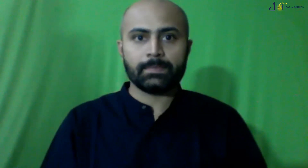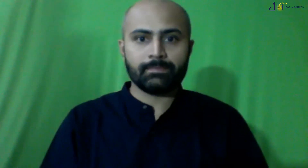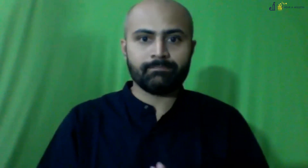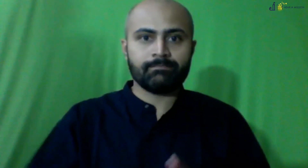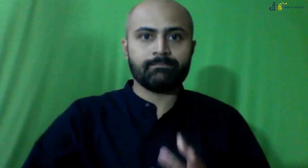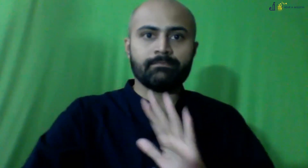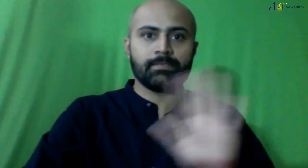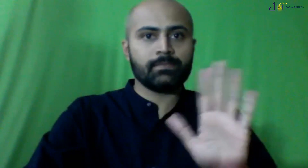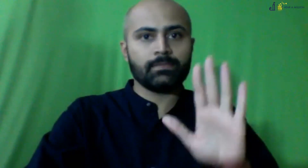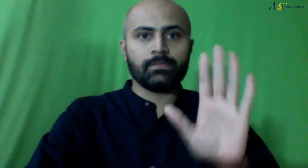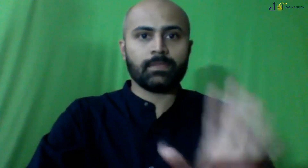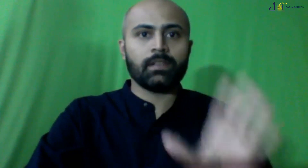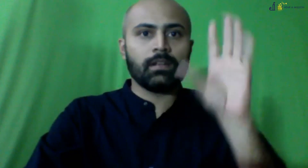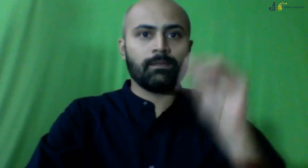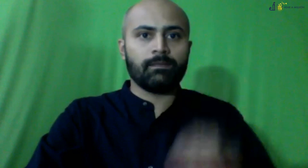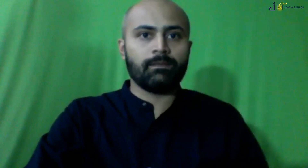turn it off.